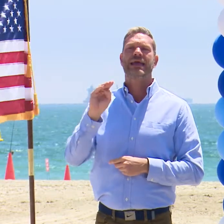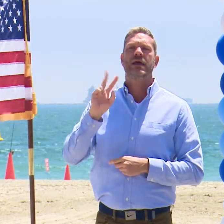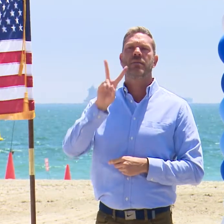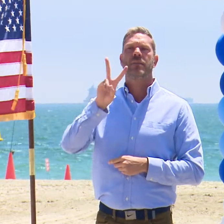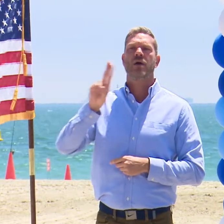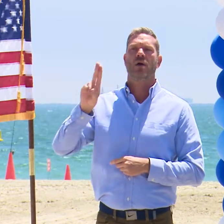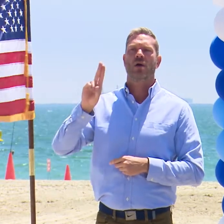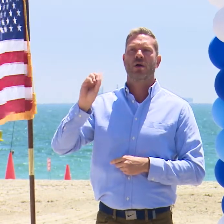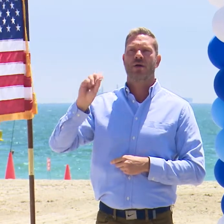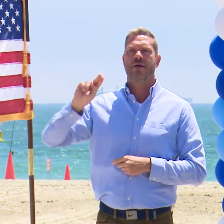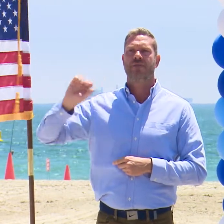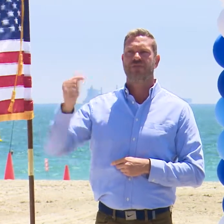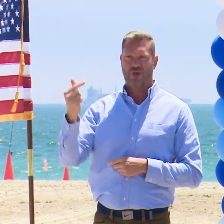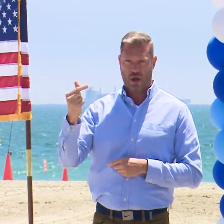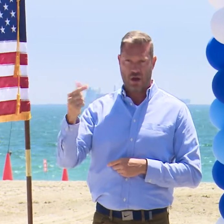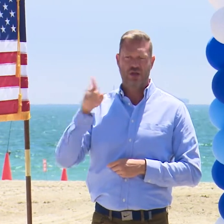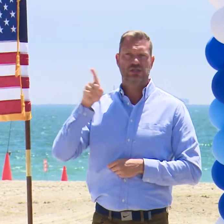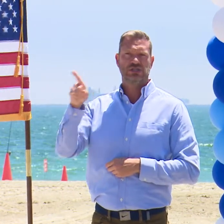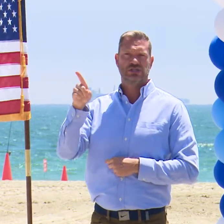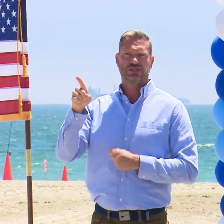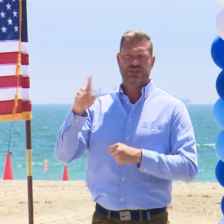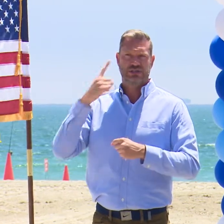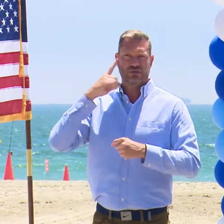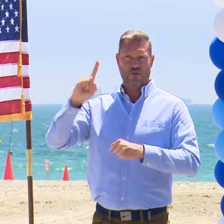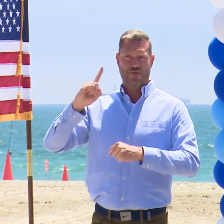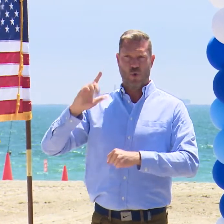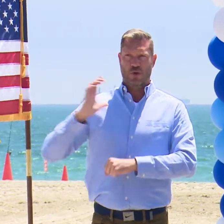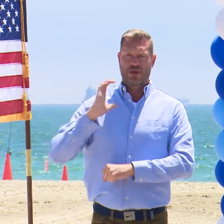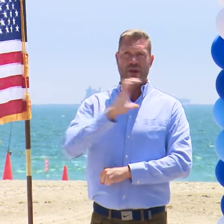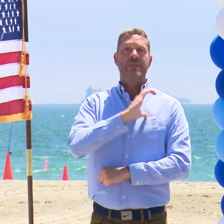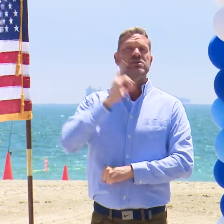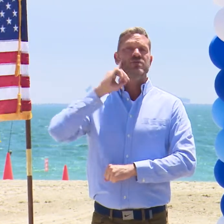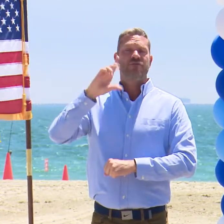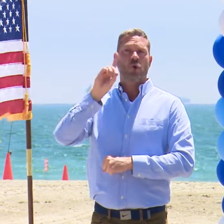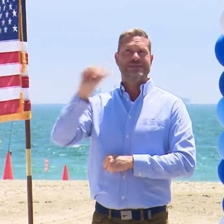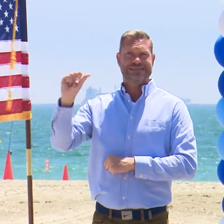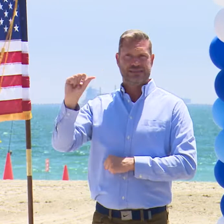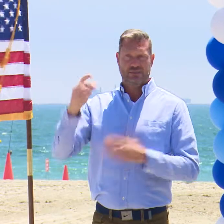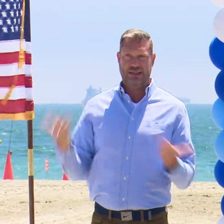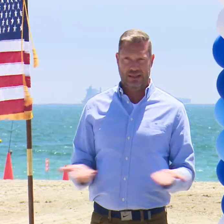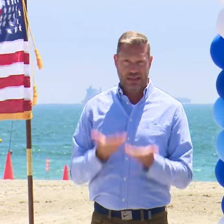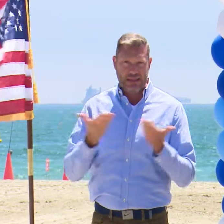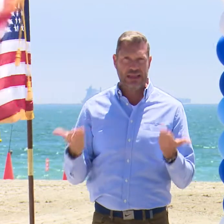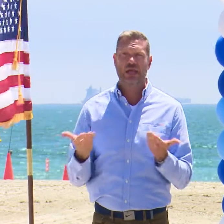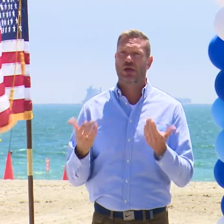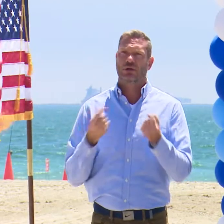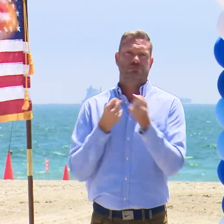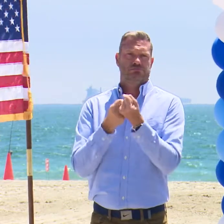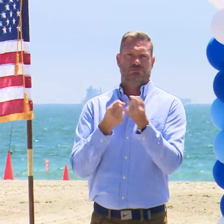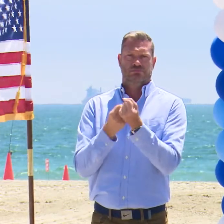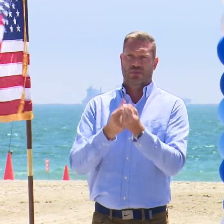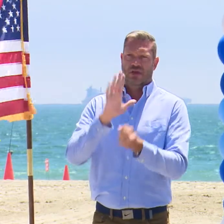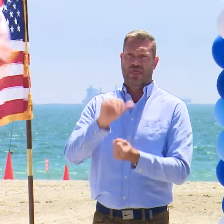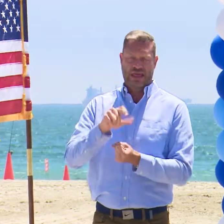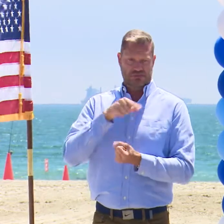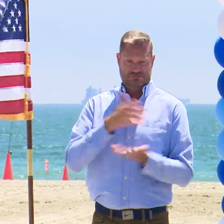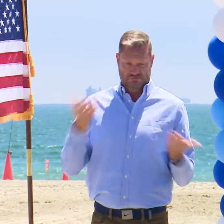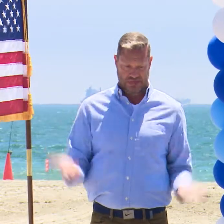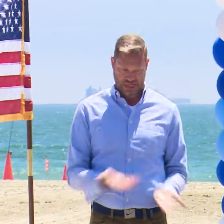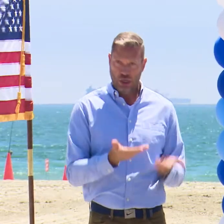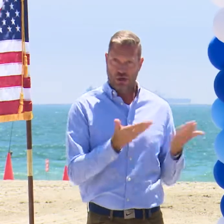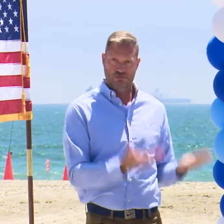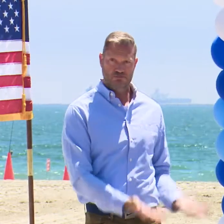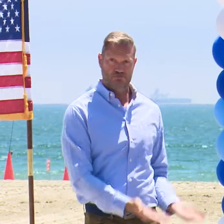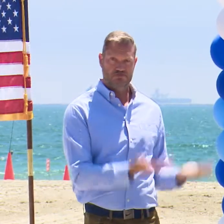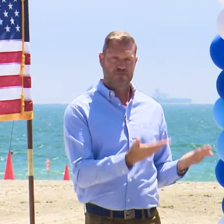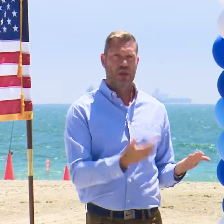our commission for people with disabilities and our commission that really looks at accessibility, is here with us. I know I